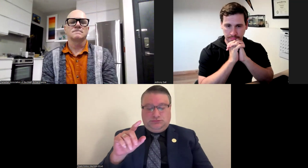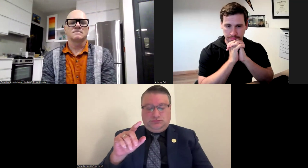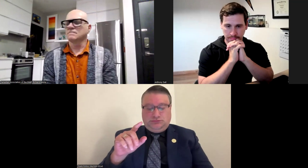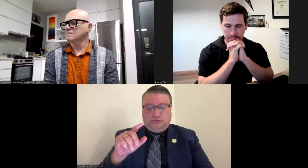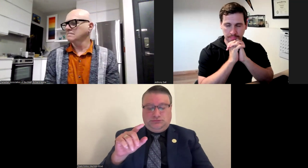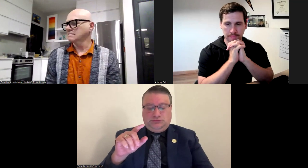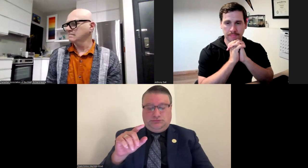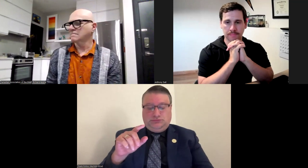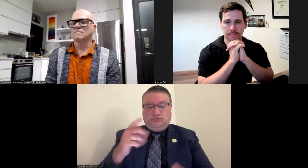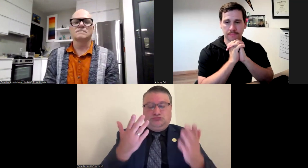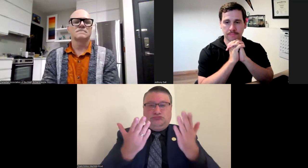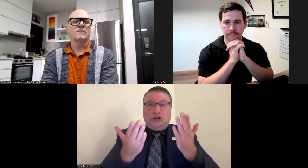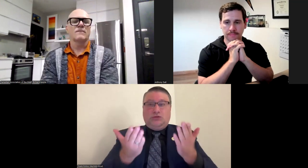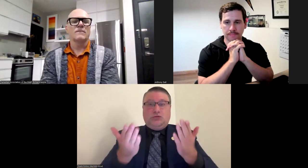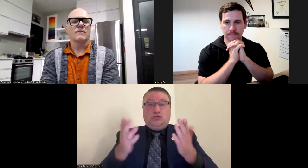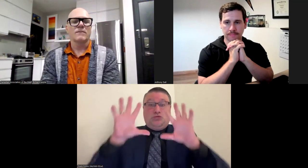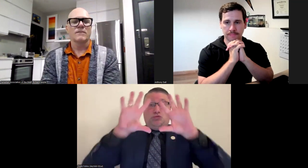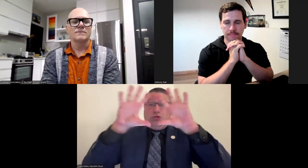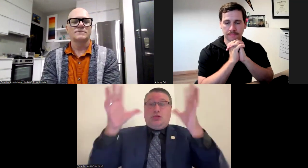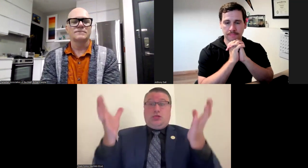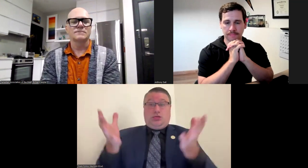yeah, I can answer that.